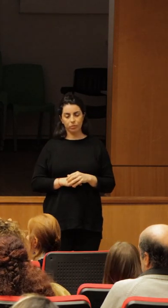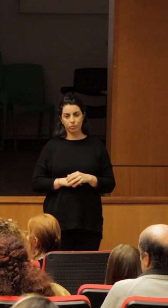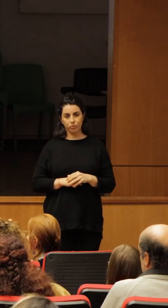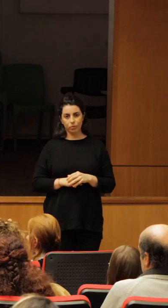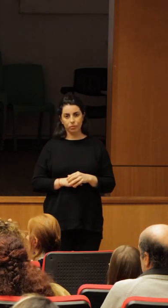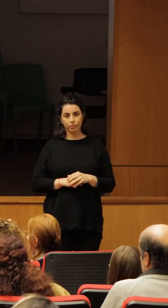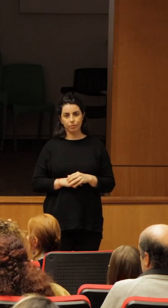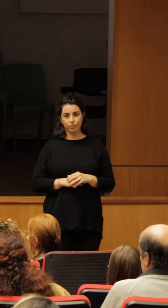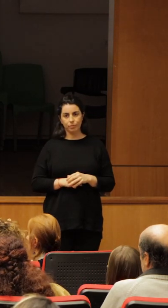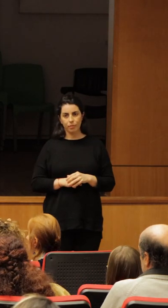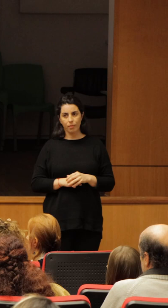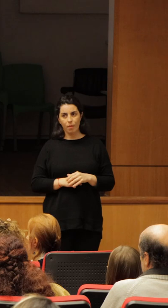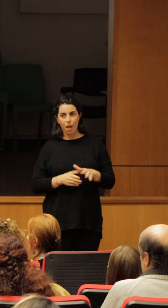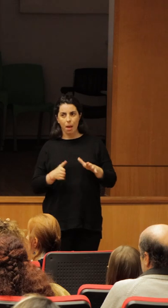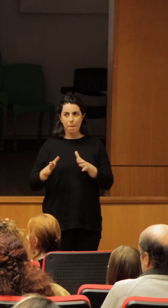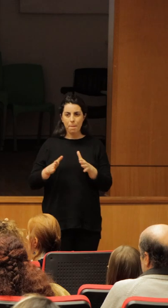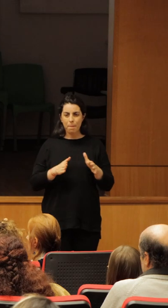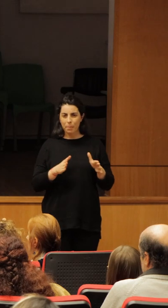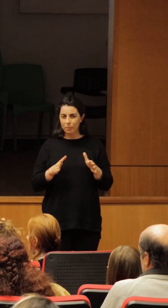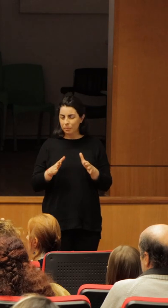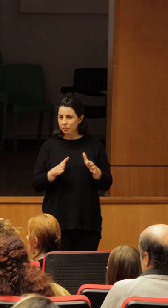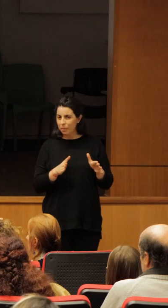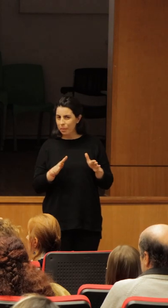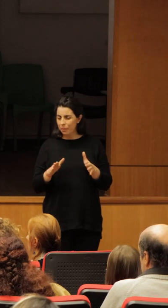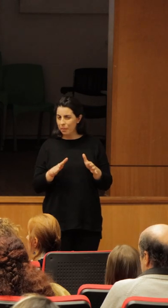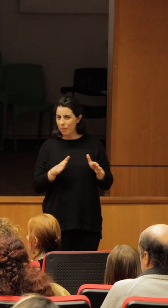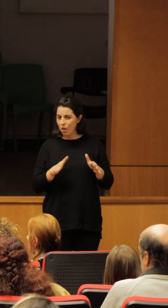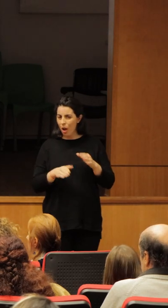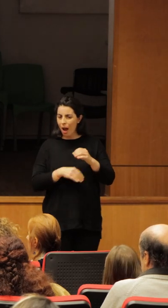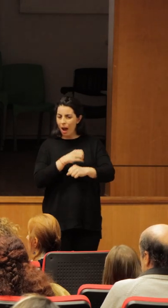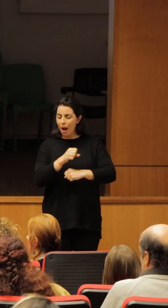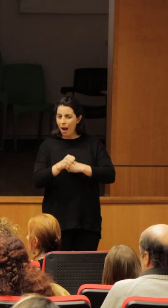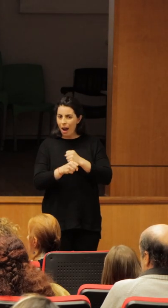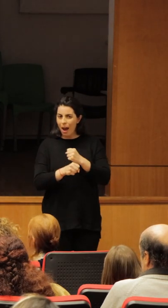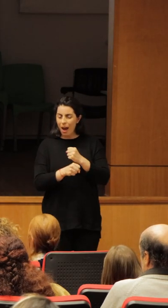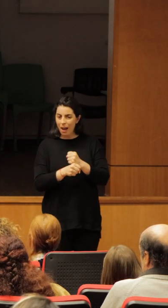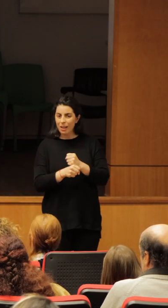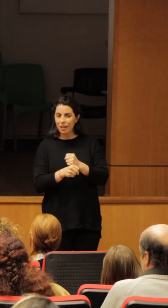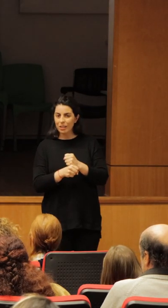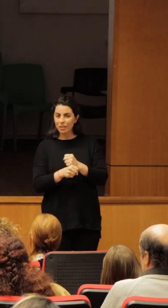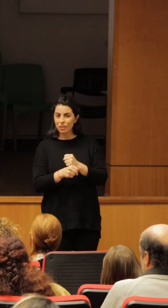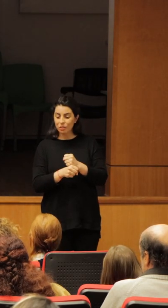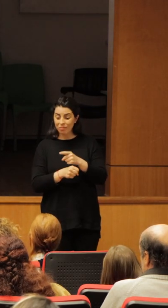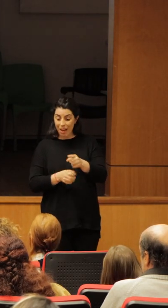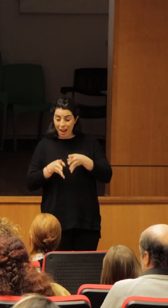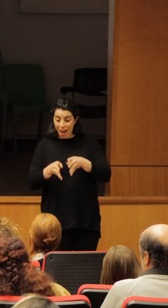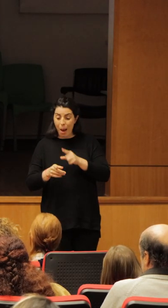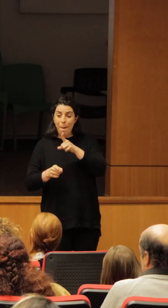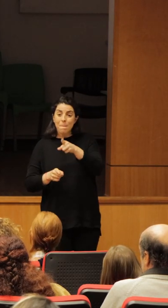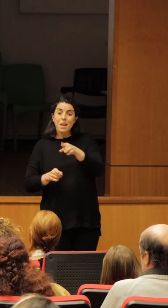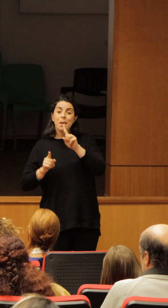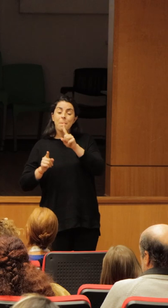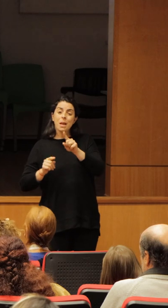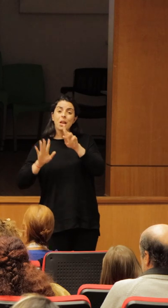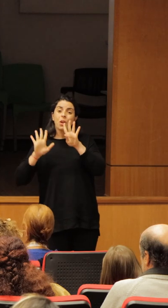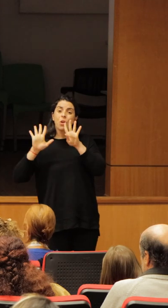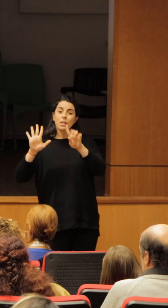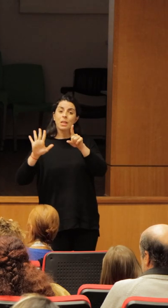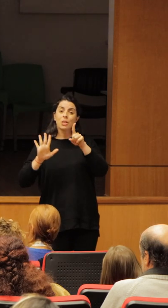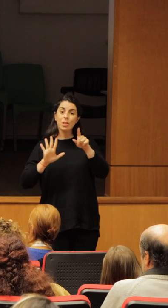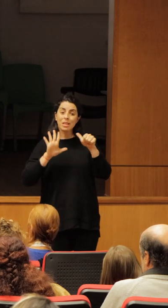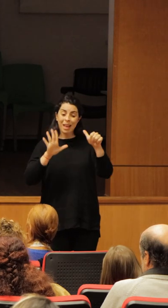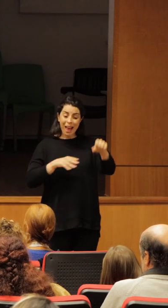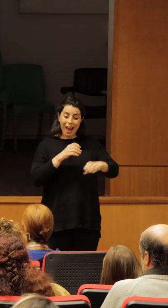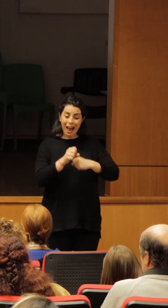between 1916 and 1918 when the World War I ended. Él sirvió en esa labor de 1916 a 1918,